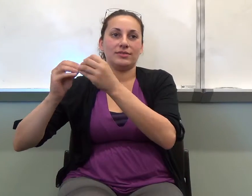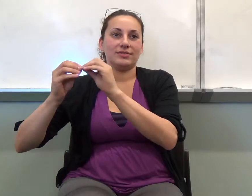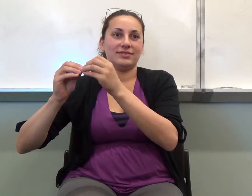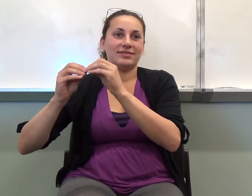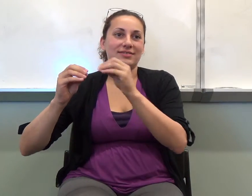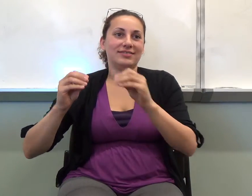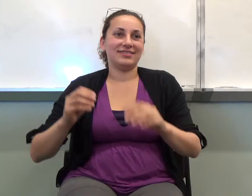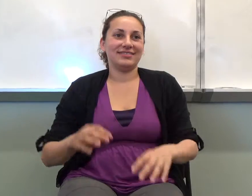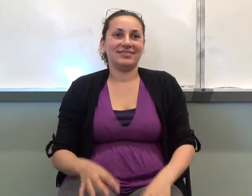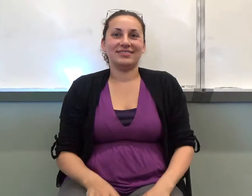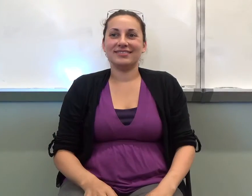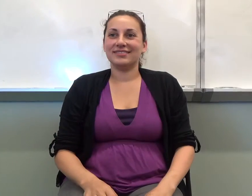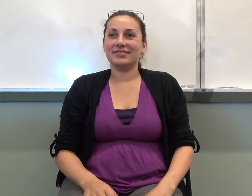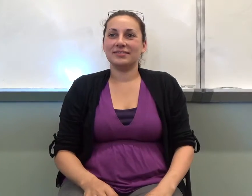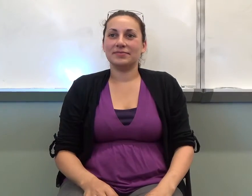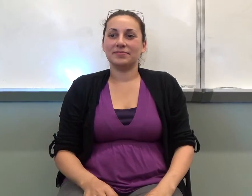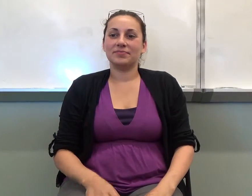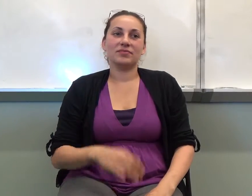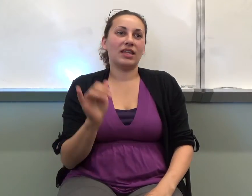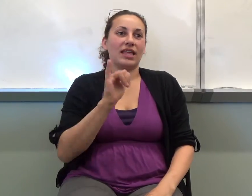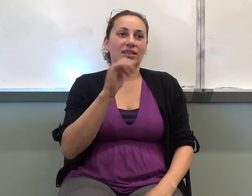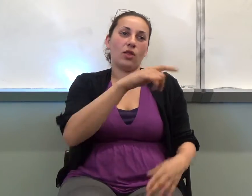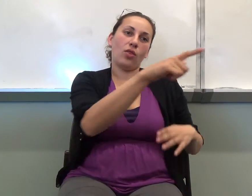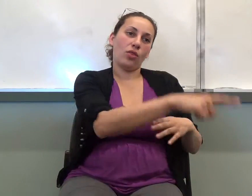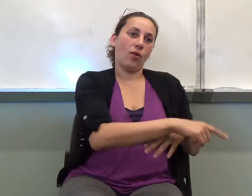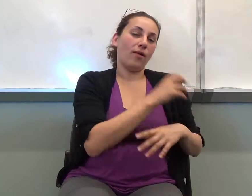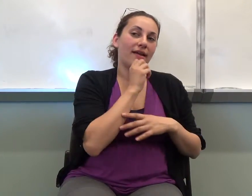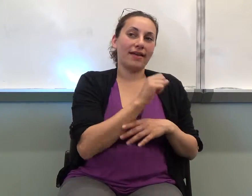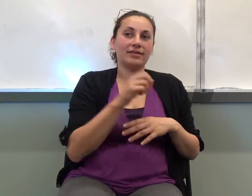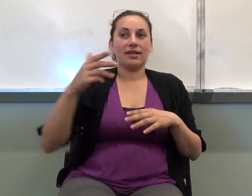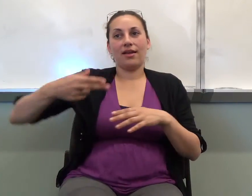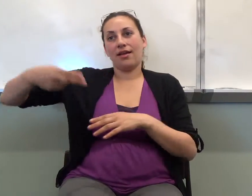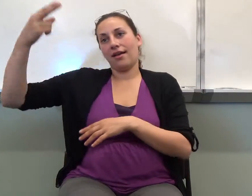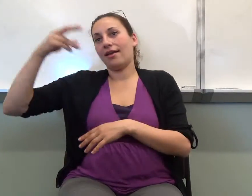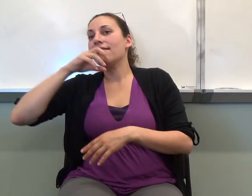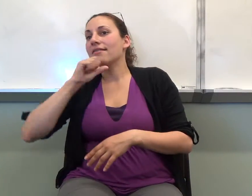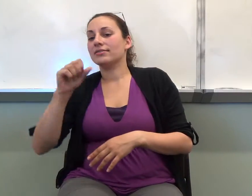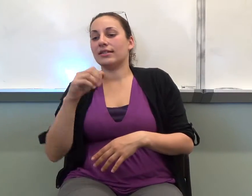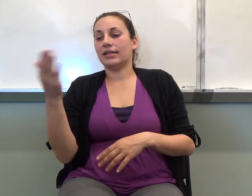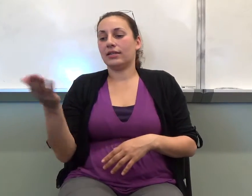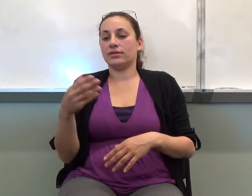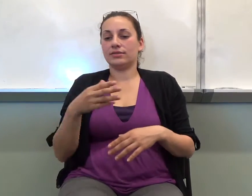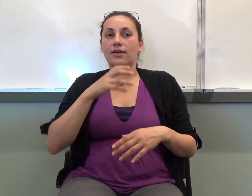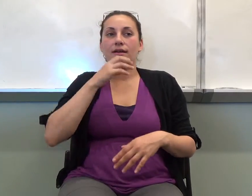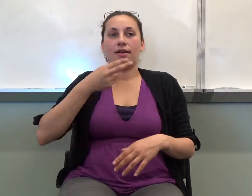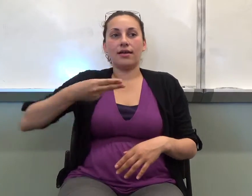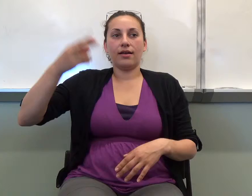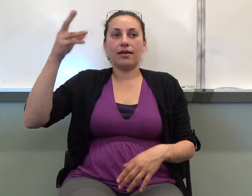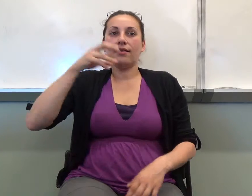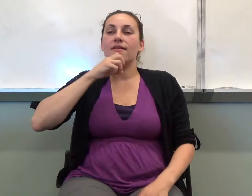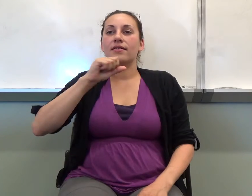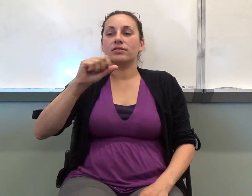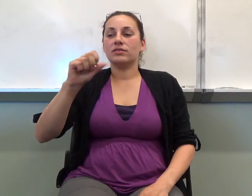well, okay, where are the lows and where are the highs? Here's a 69. And there's some 40s. There's a 49.